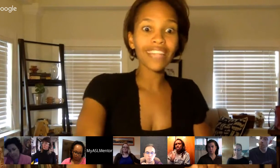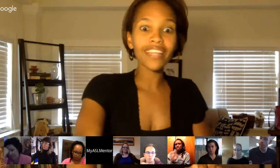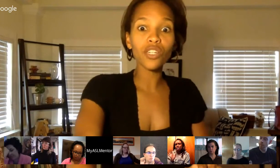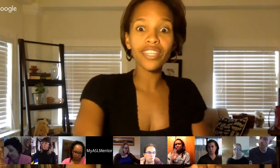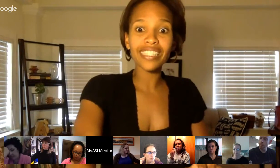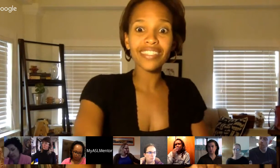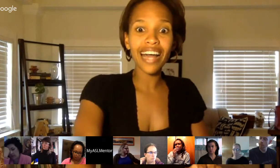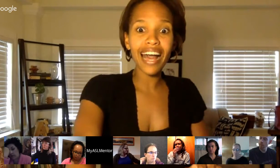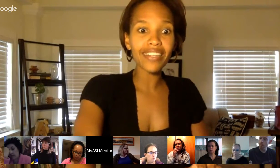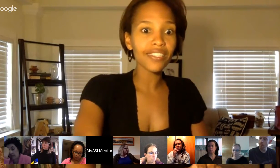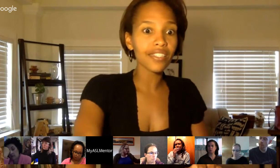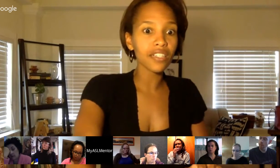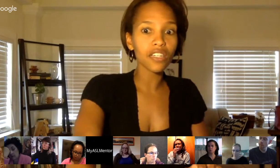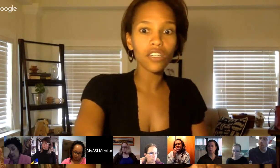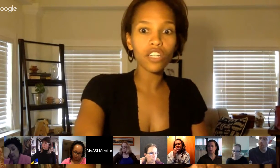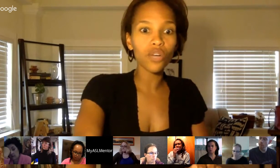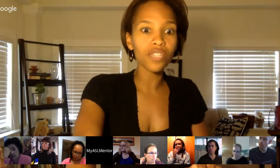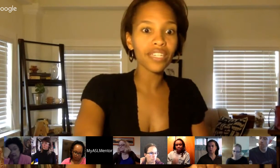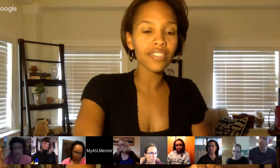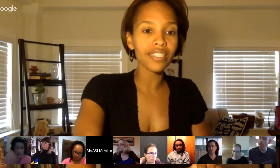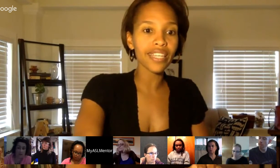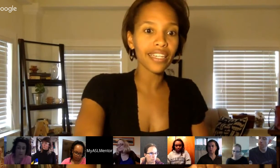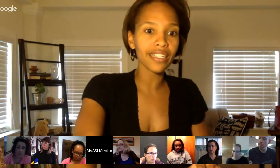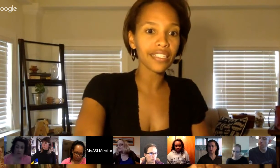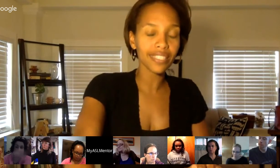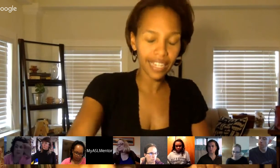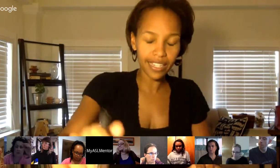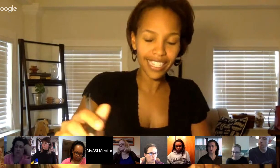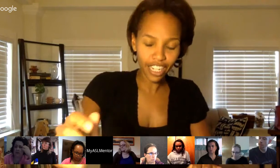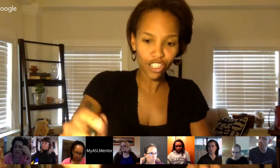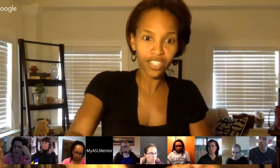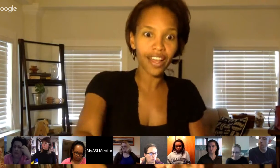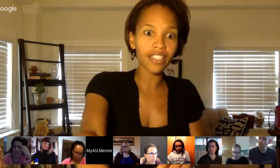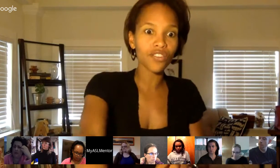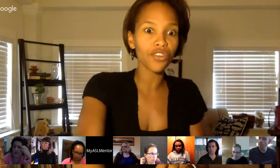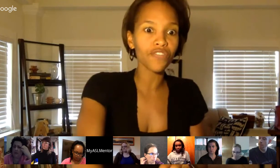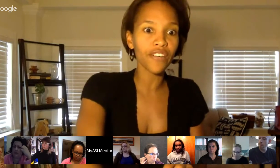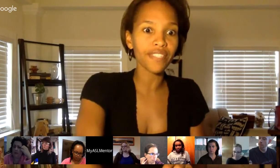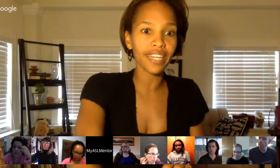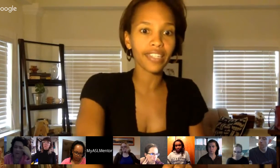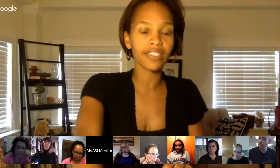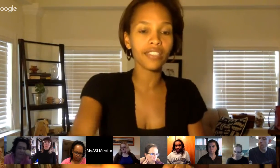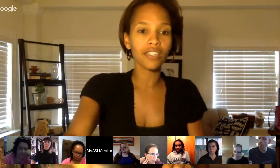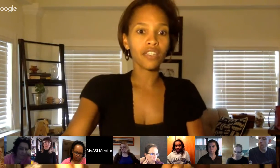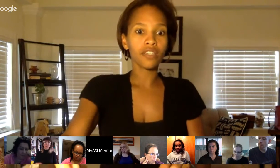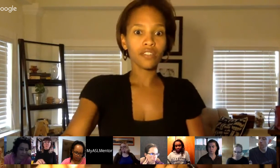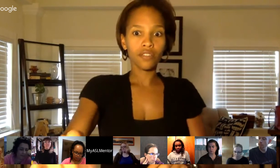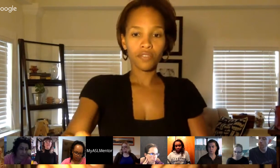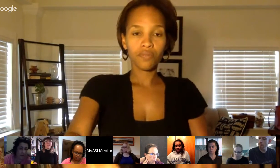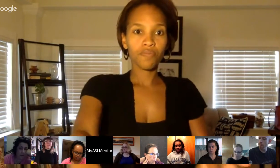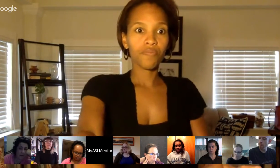All right, let's look at this last closing section, last 35 seconds.